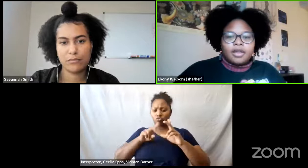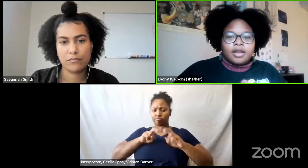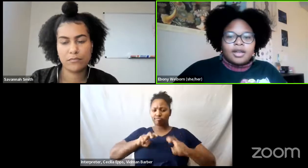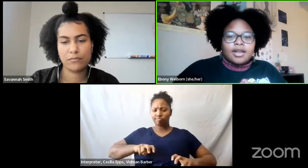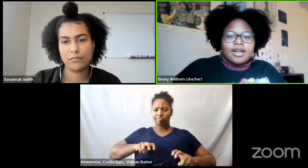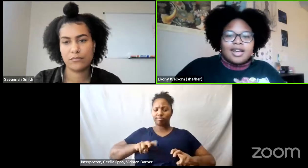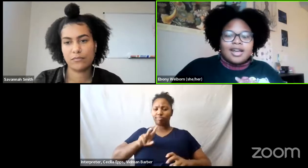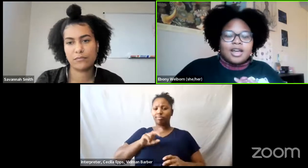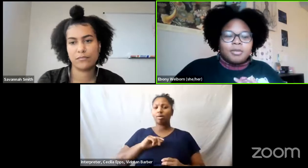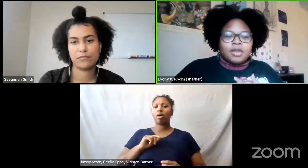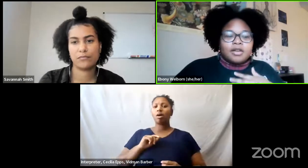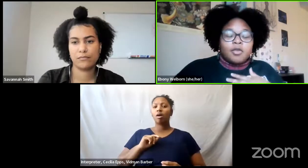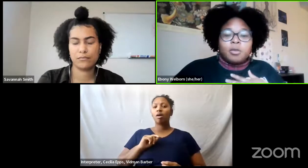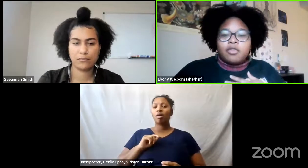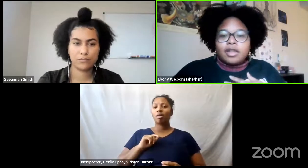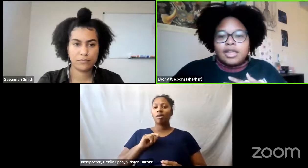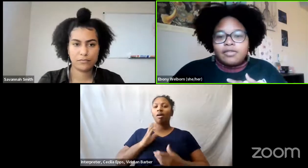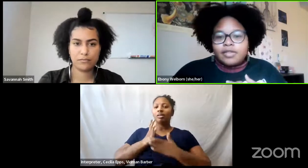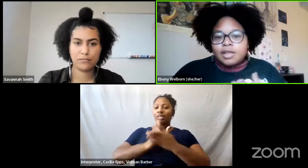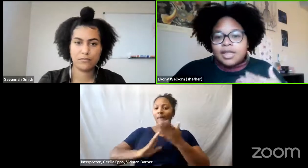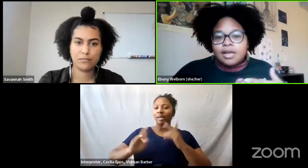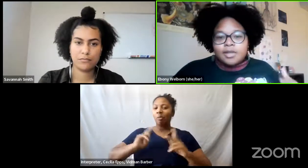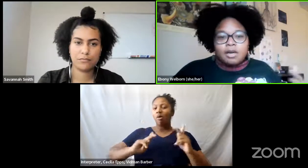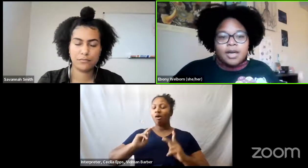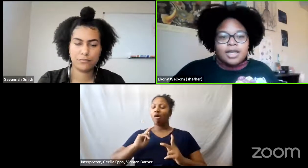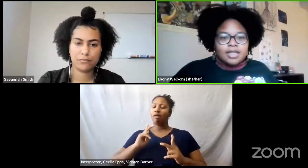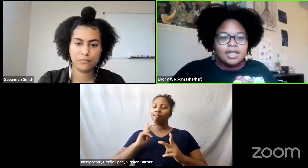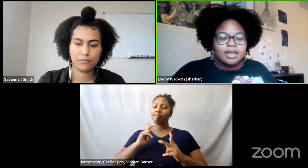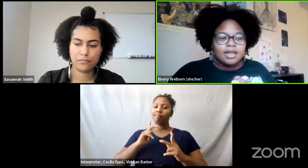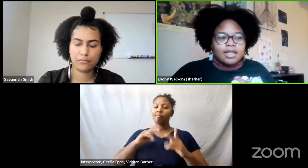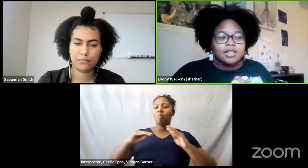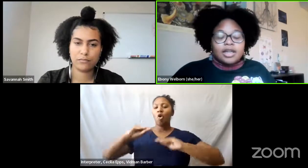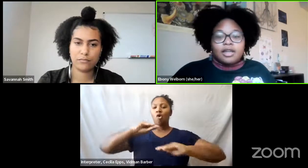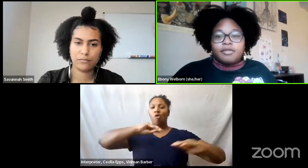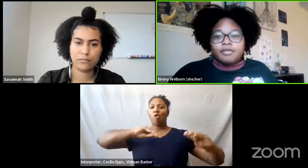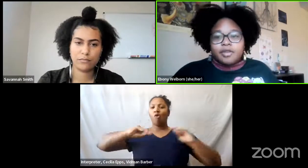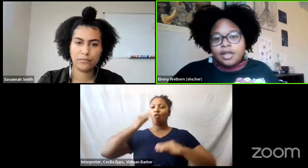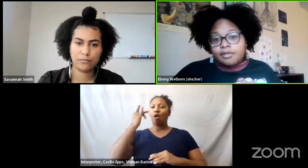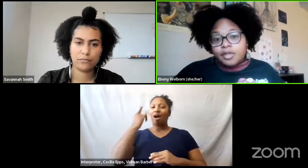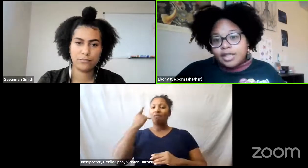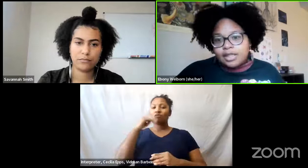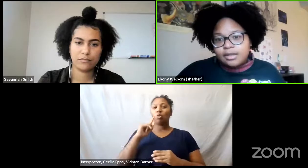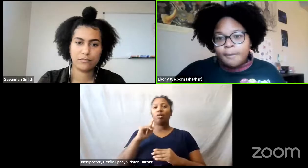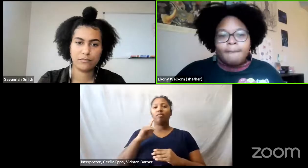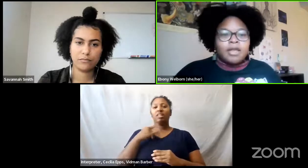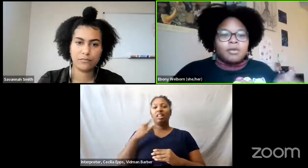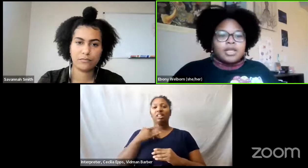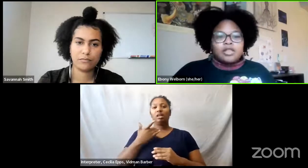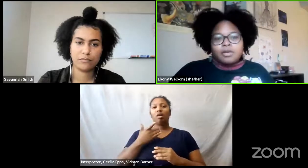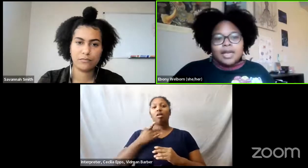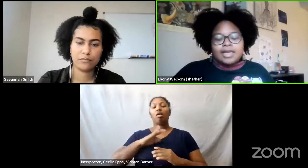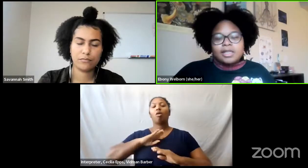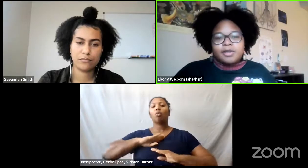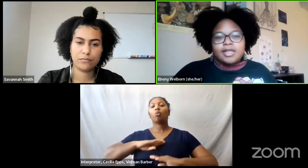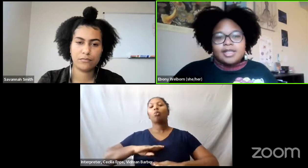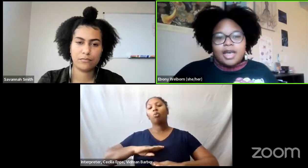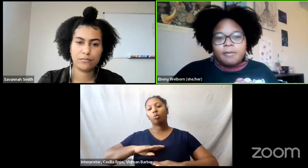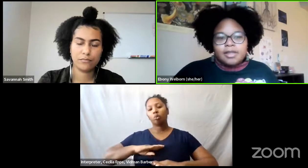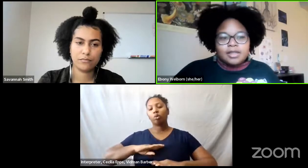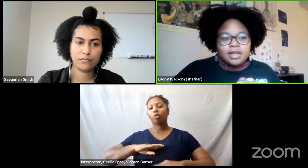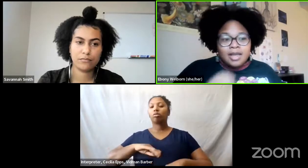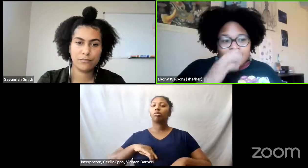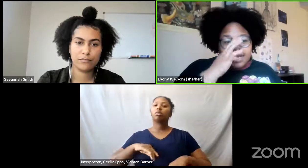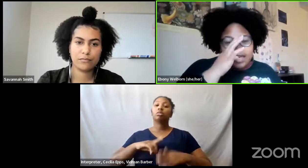have a form of relief. Sometimes our bodies get stuck in freeze when traumatic